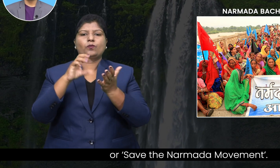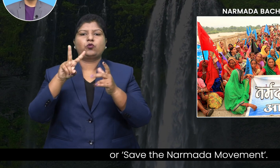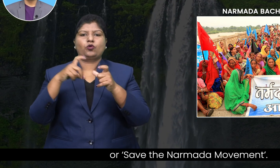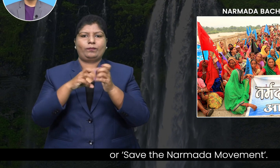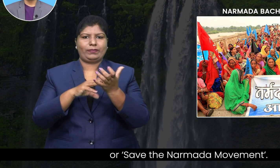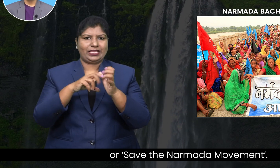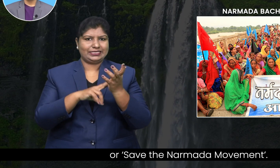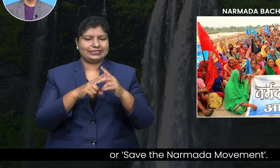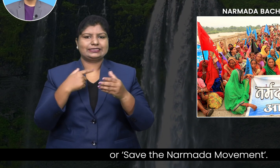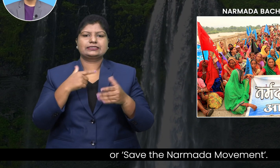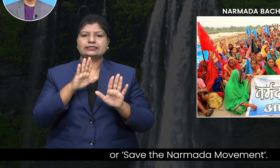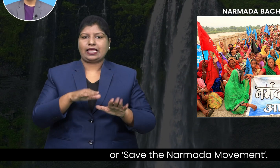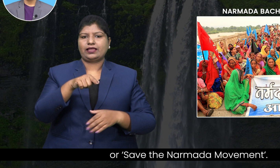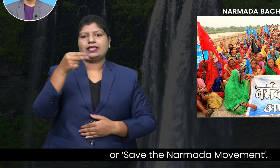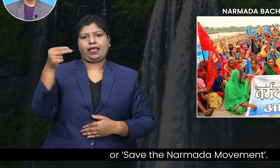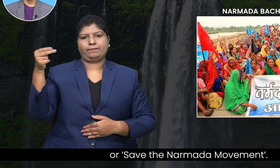movement.